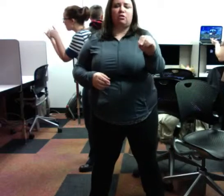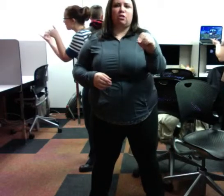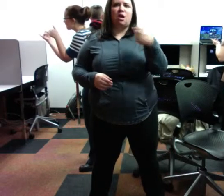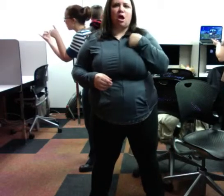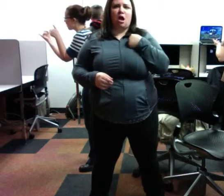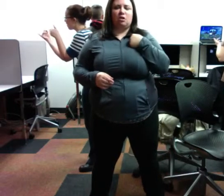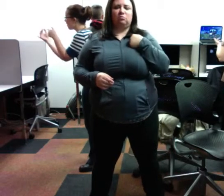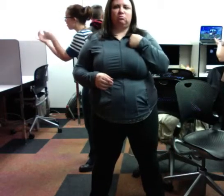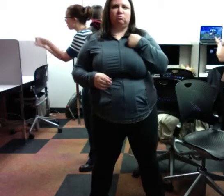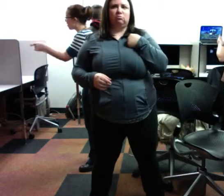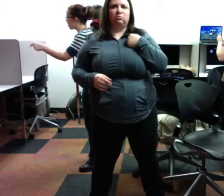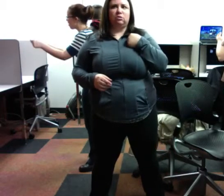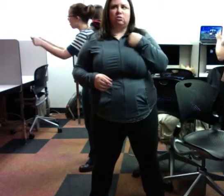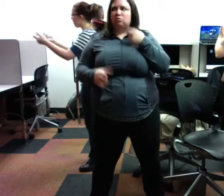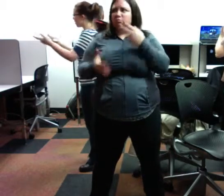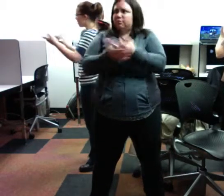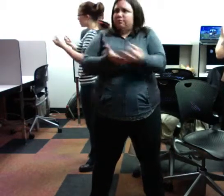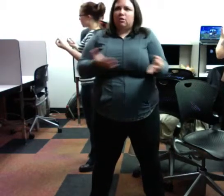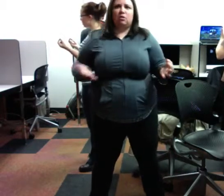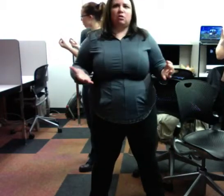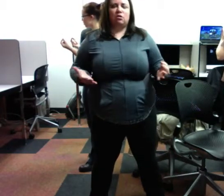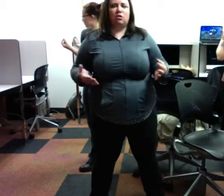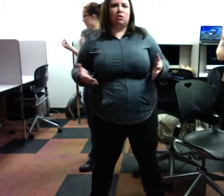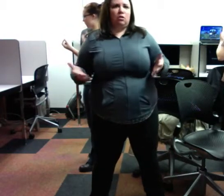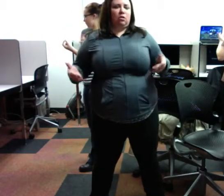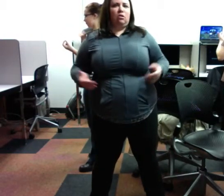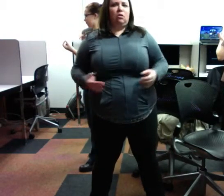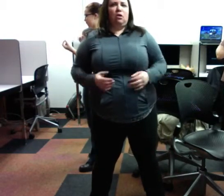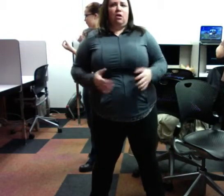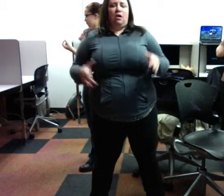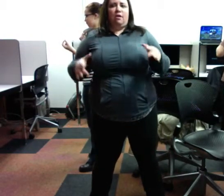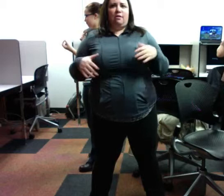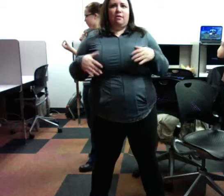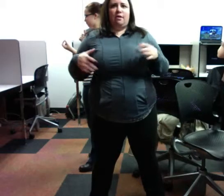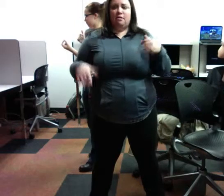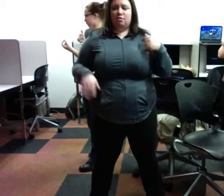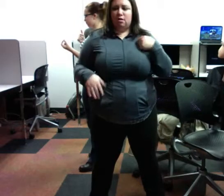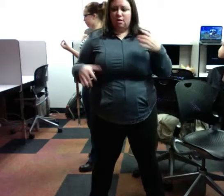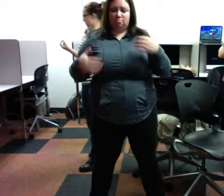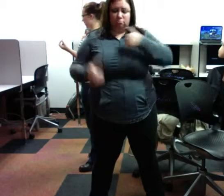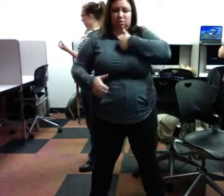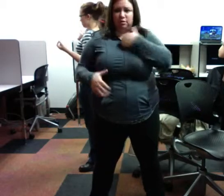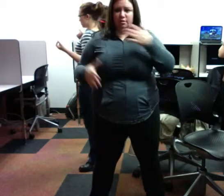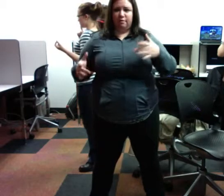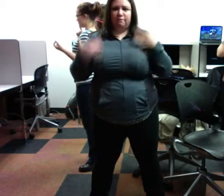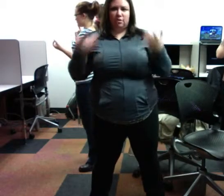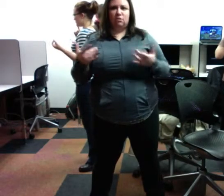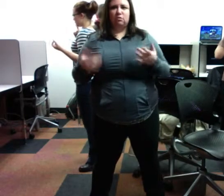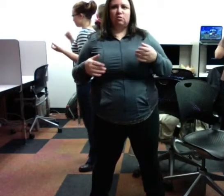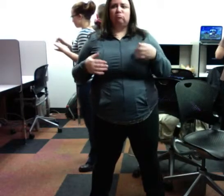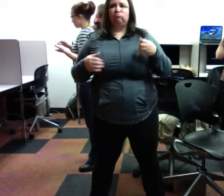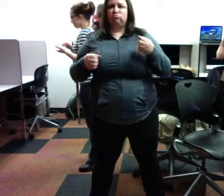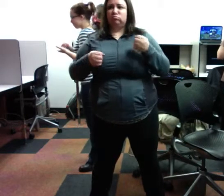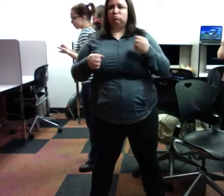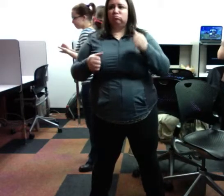that I had let the previous generation of entrepreneurs down, that I had dropped the baton as it was being passed to me. I met with David Packard